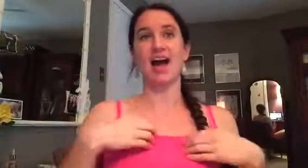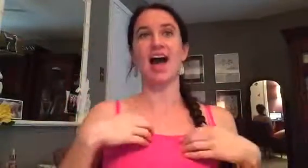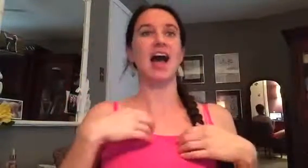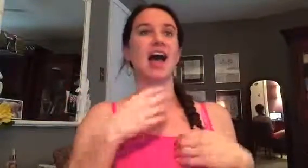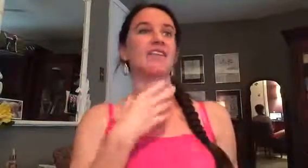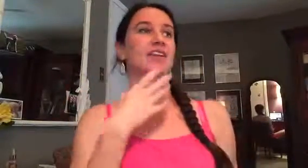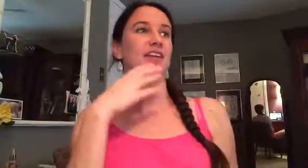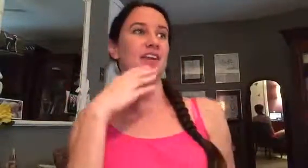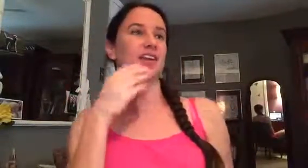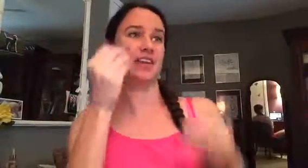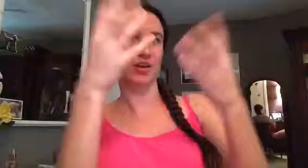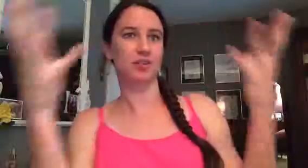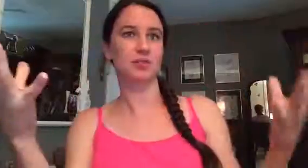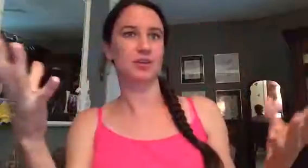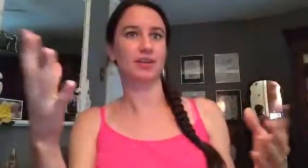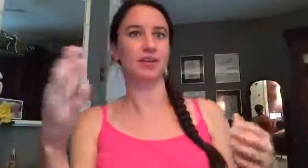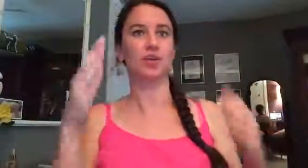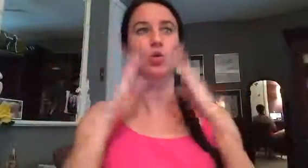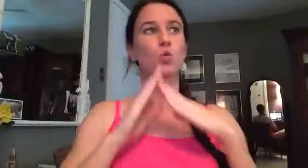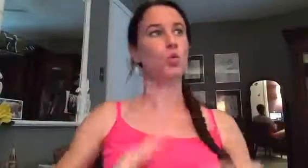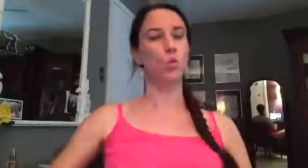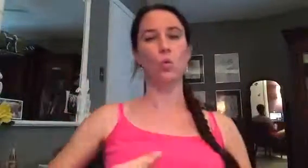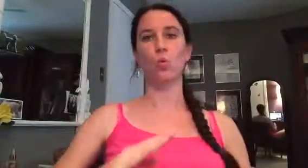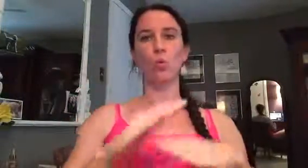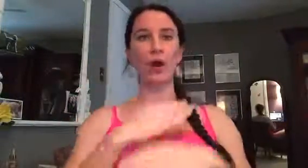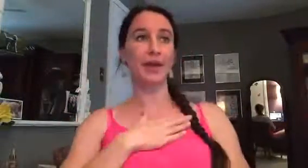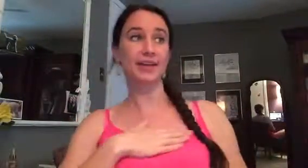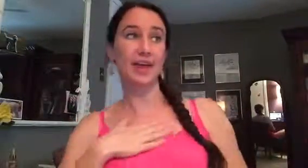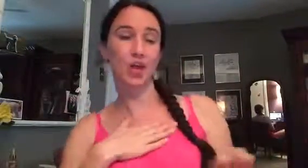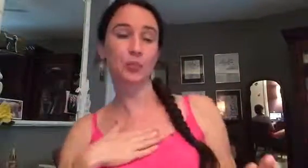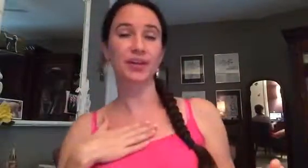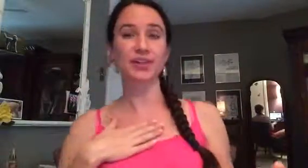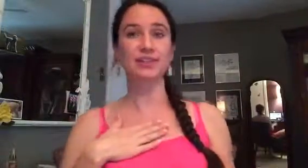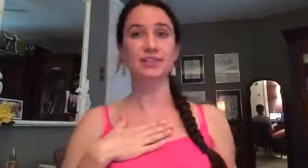please. This applies to a couple of you.